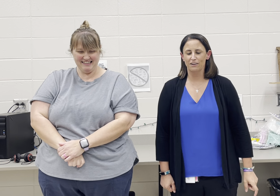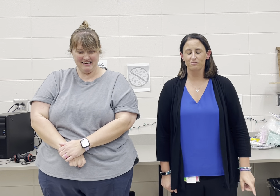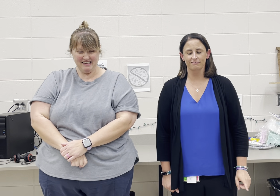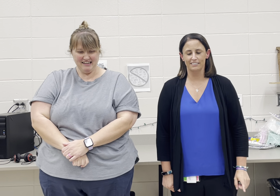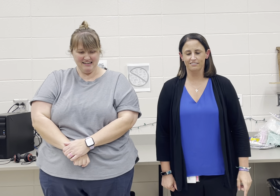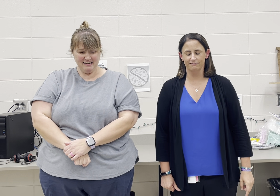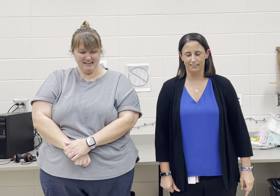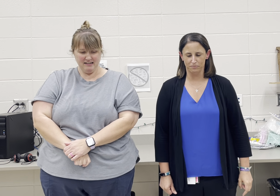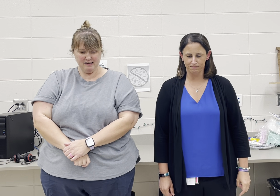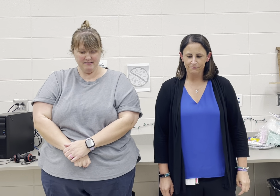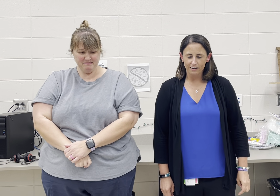Never mind.